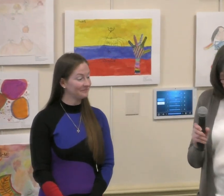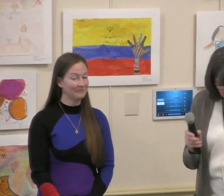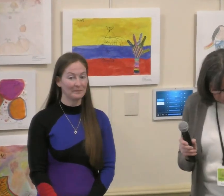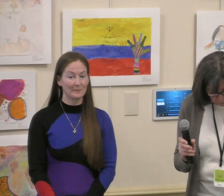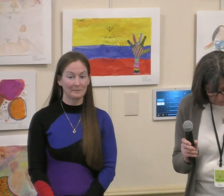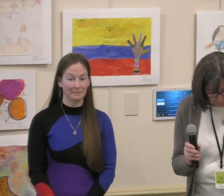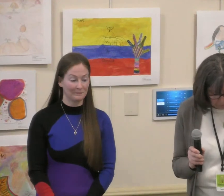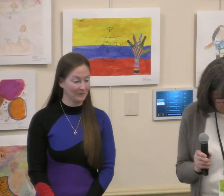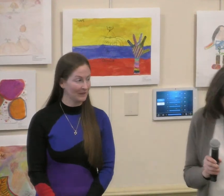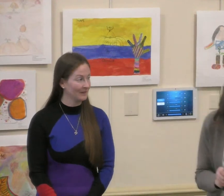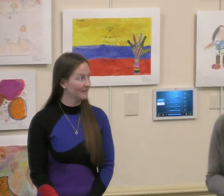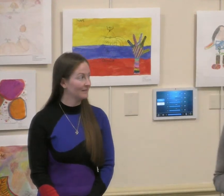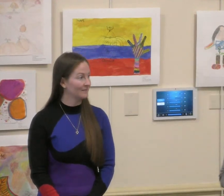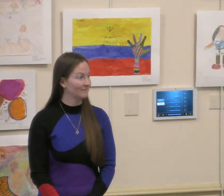Make sure they've started.